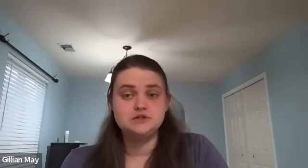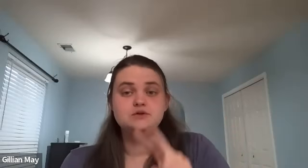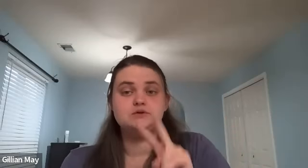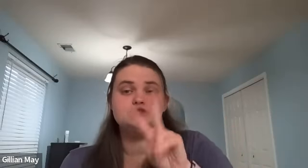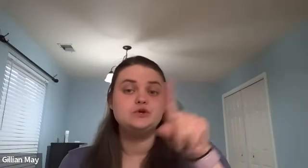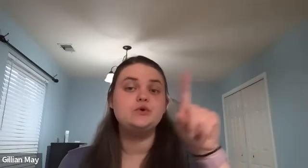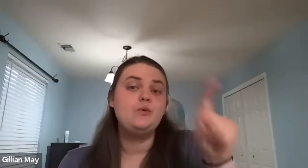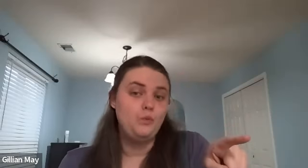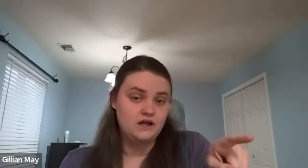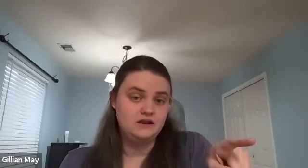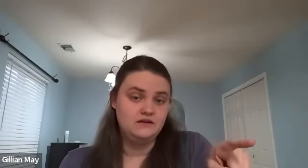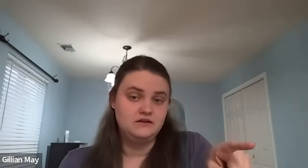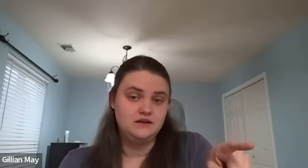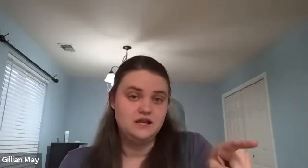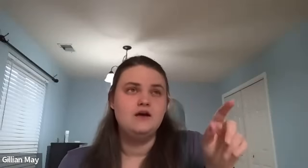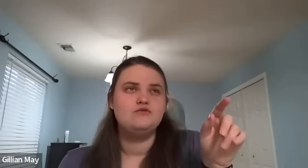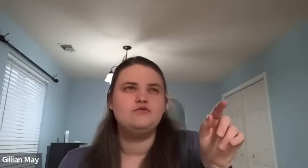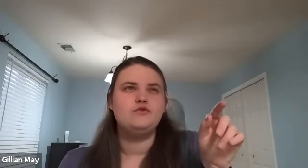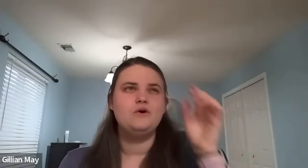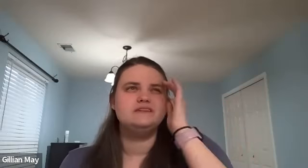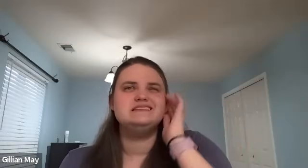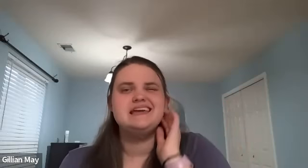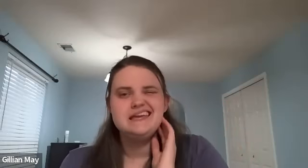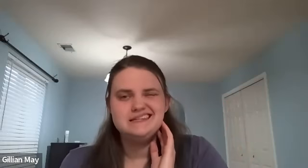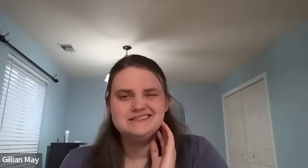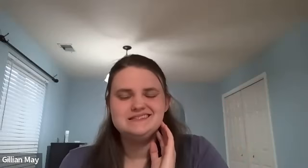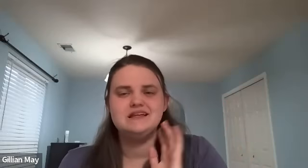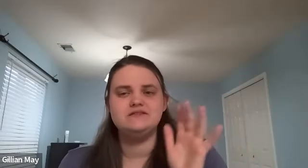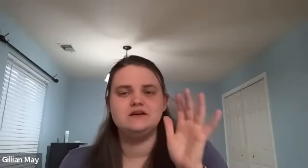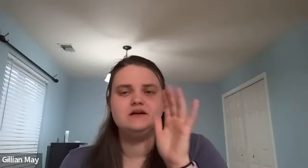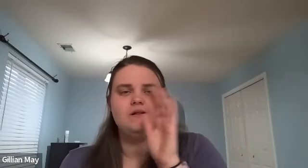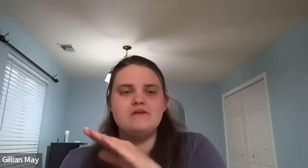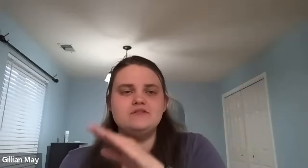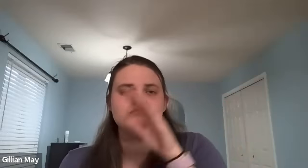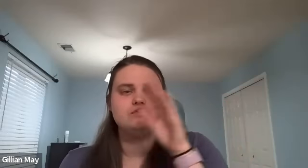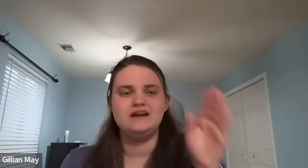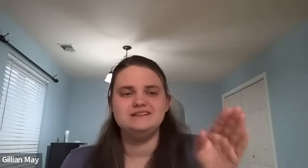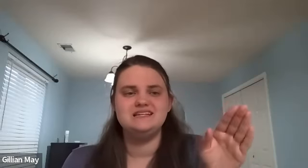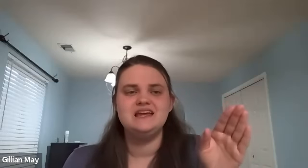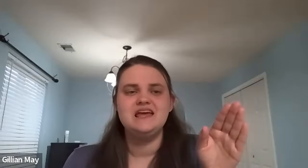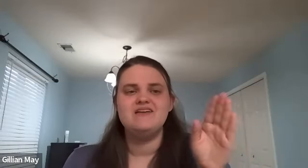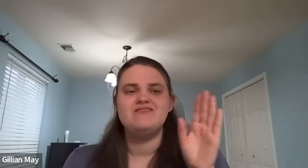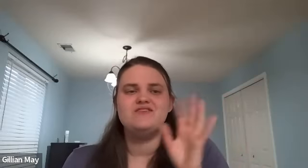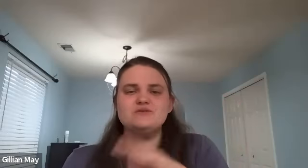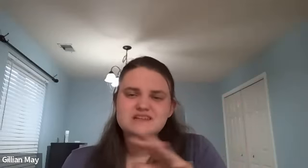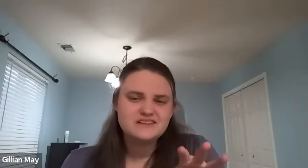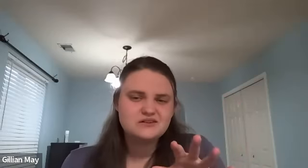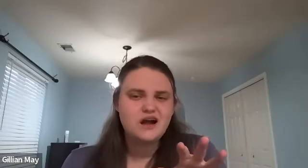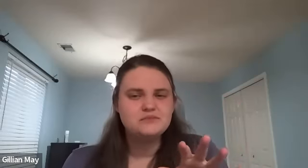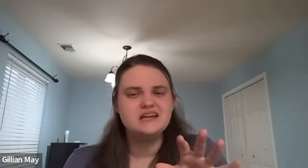do 2, 1. For the 10s, like the 11 through 19, those get a little complicated